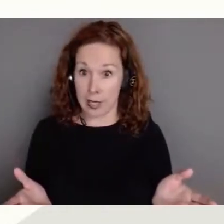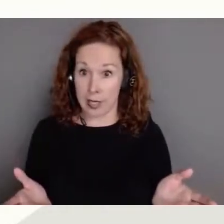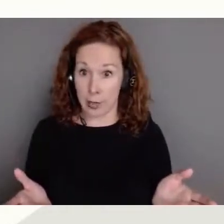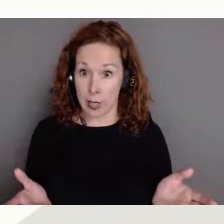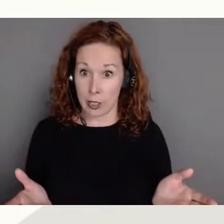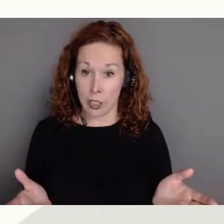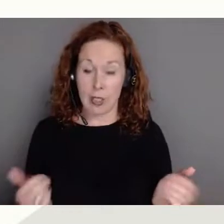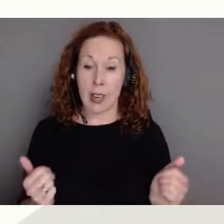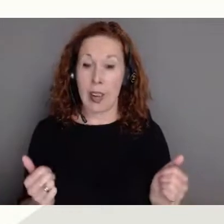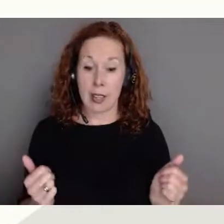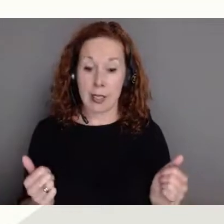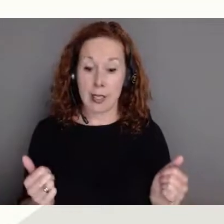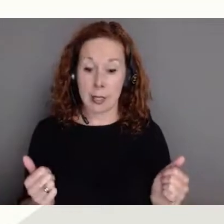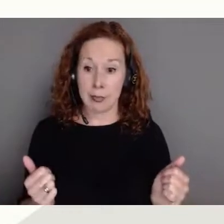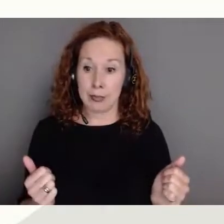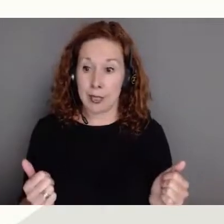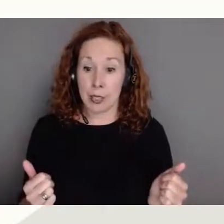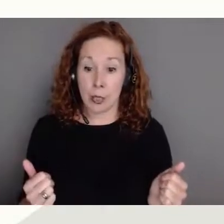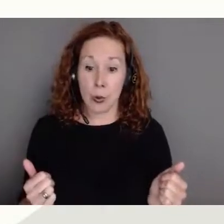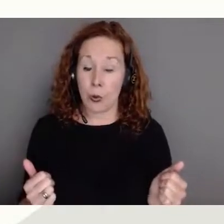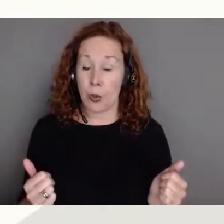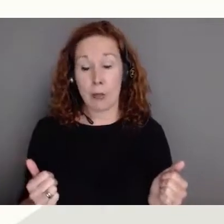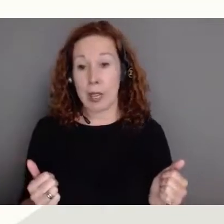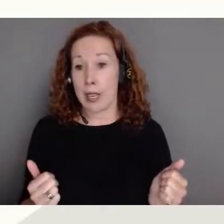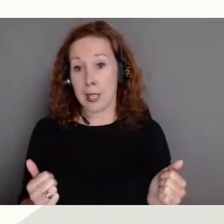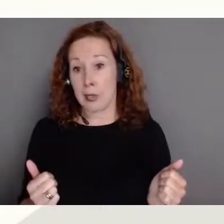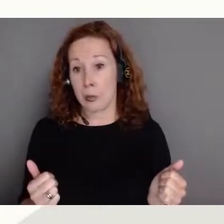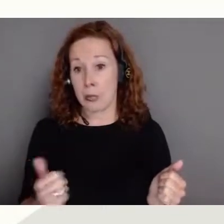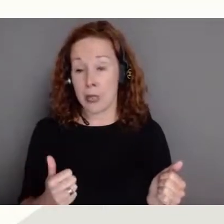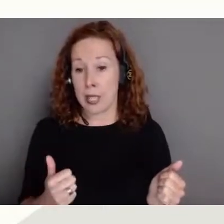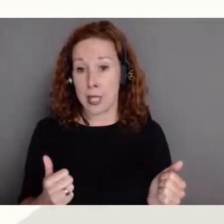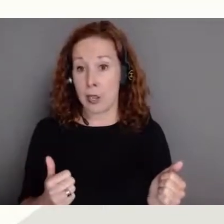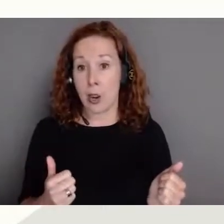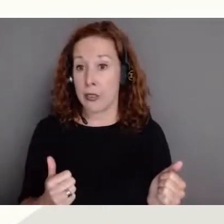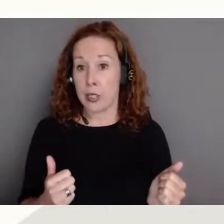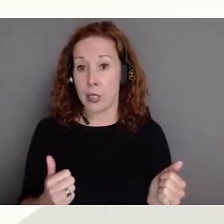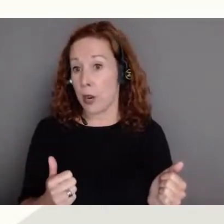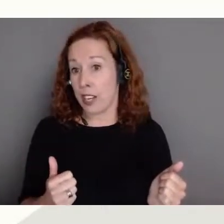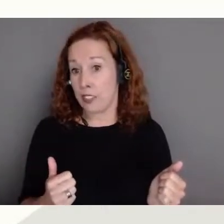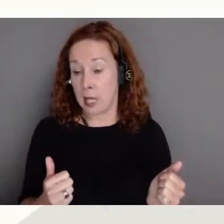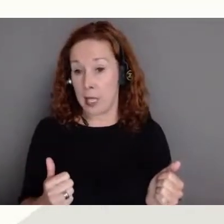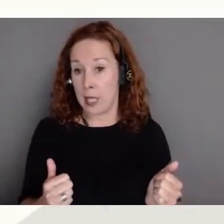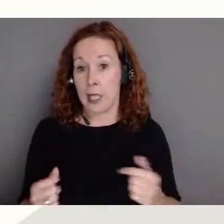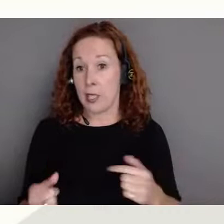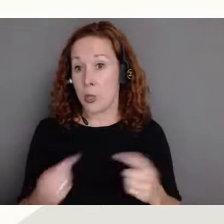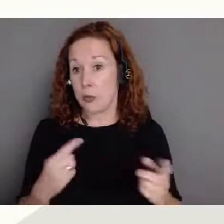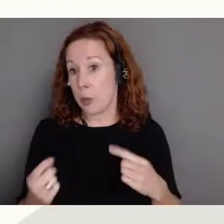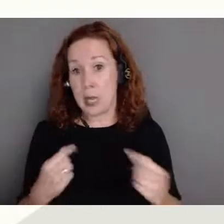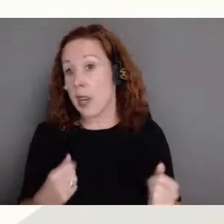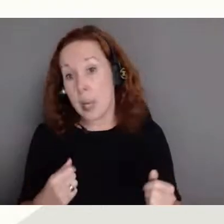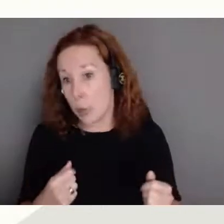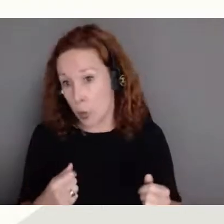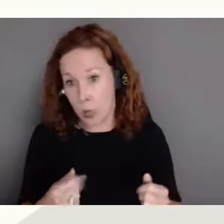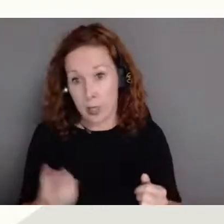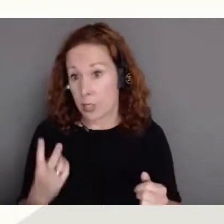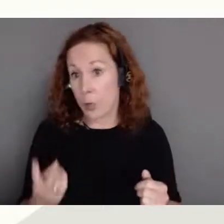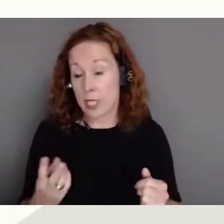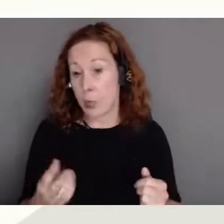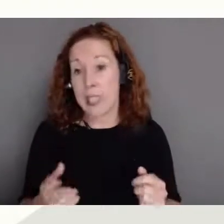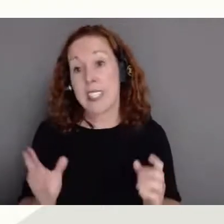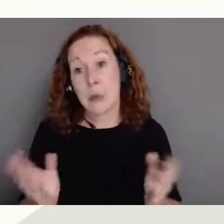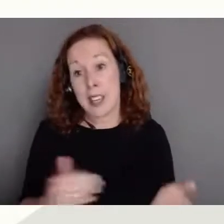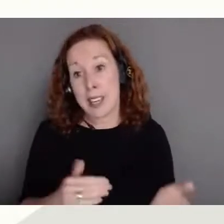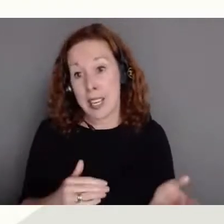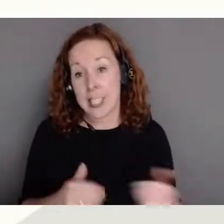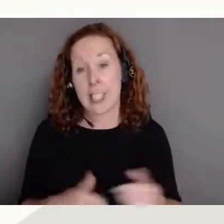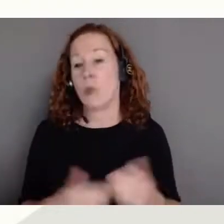American Sign Language. And so my wonderful dad offered to drive me to and from Nanaimo twice